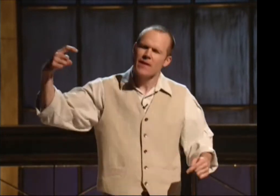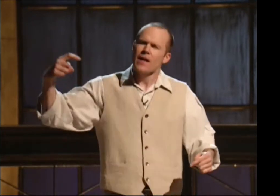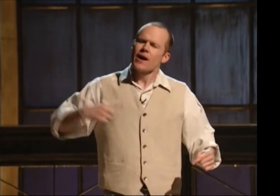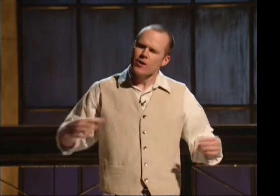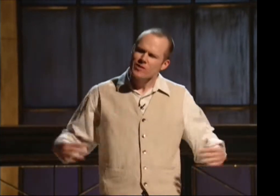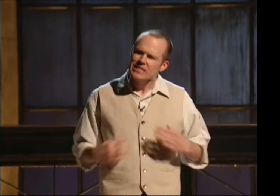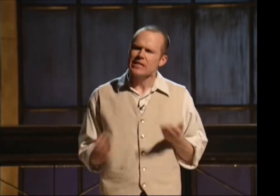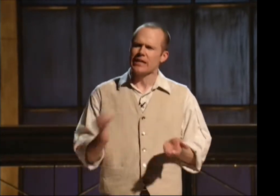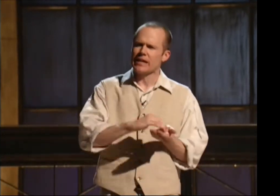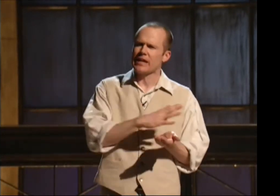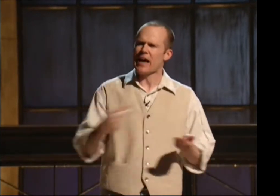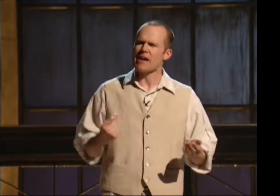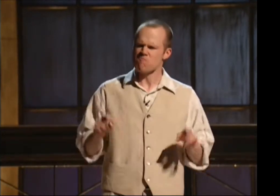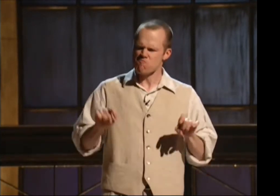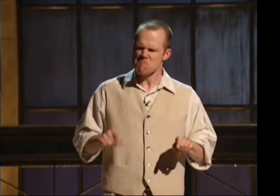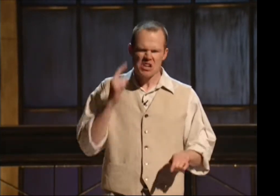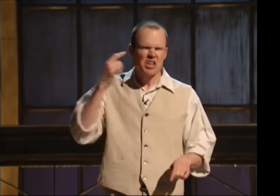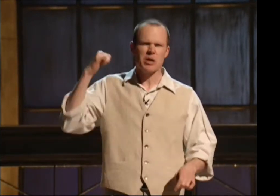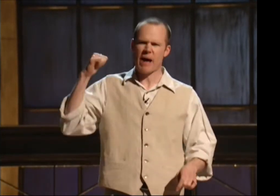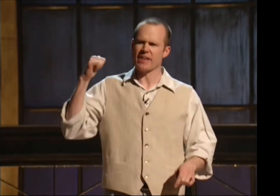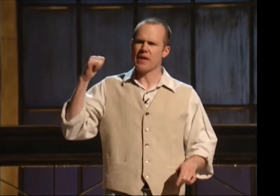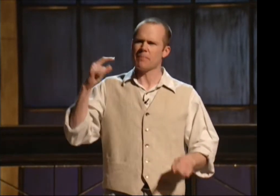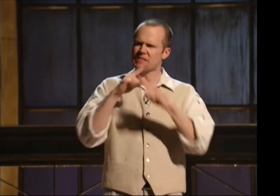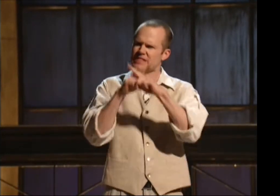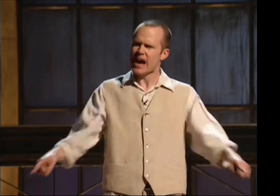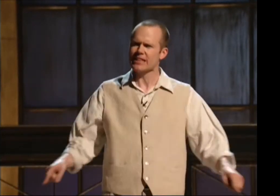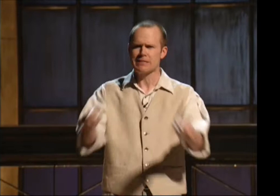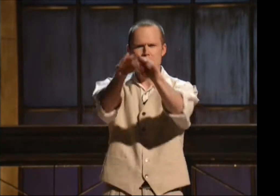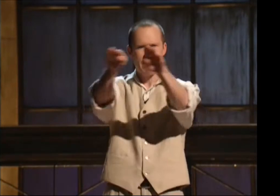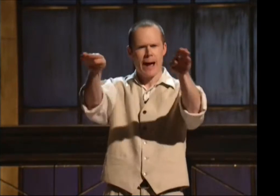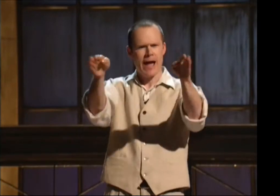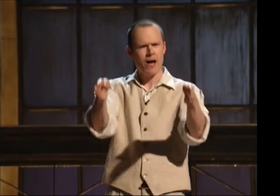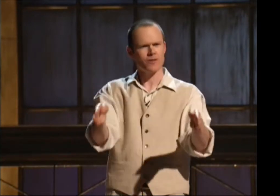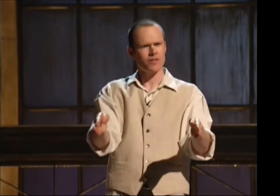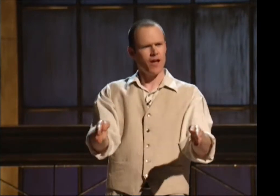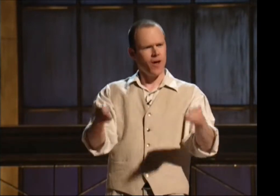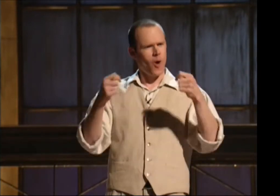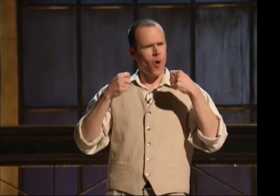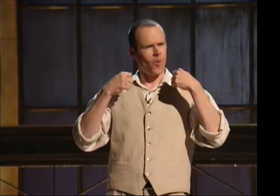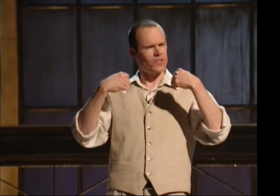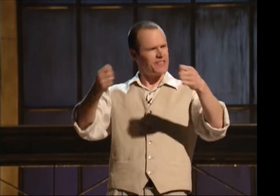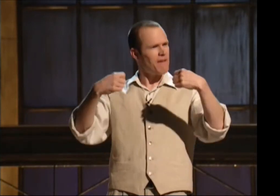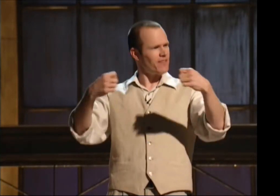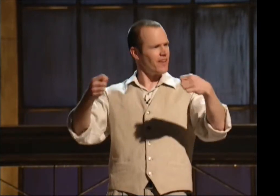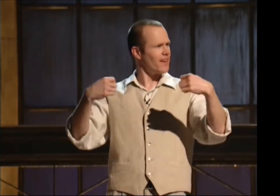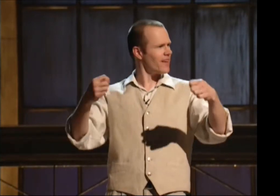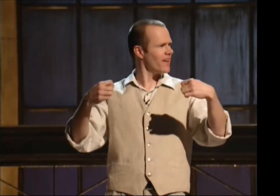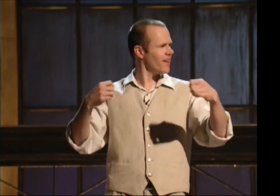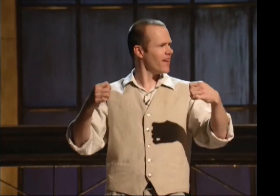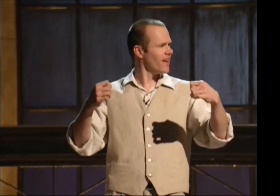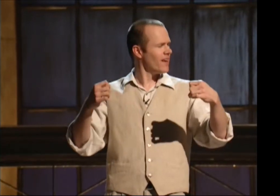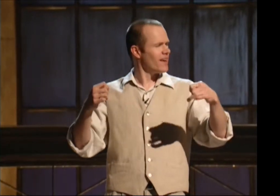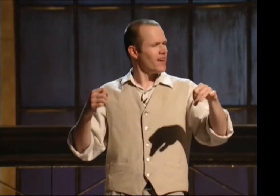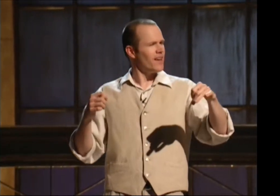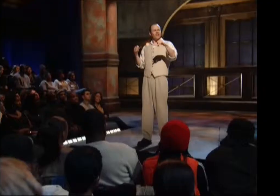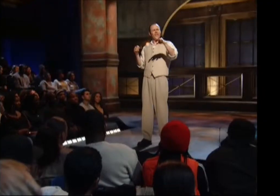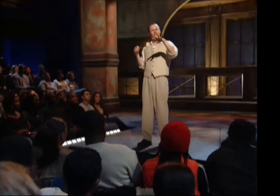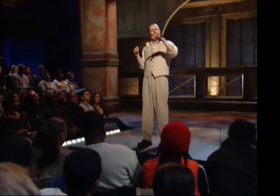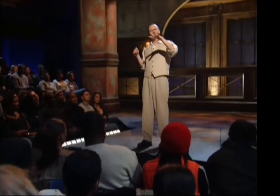I was little again, and I could hear back then, but the silence in my house was deafening." See, some of the